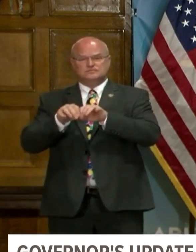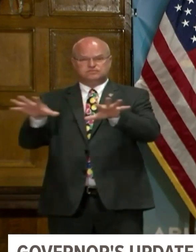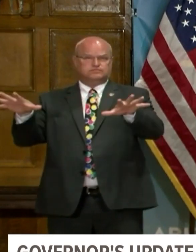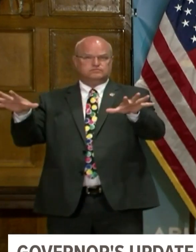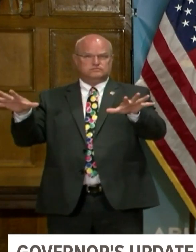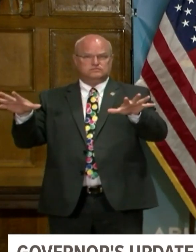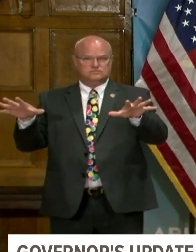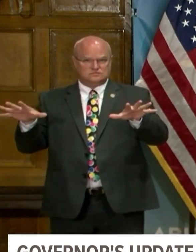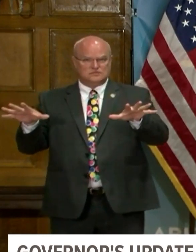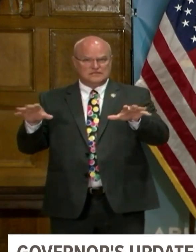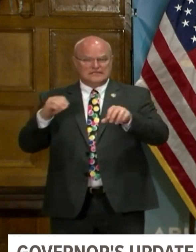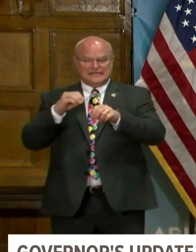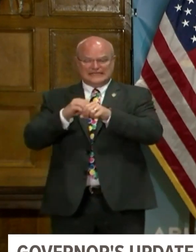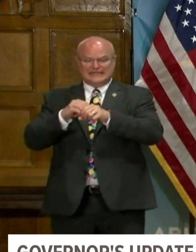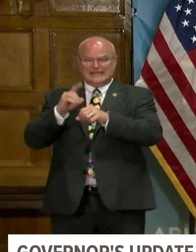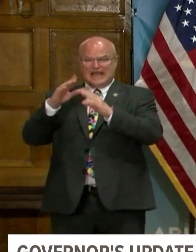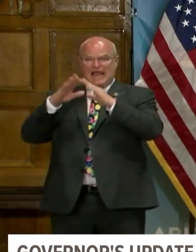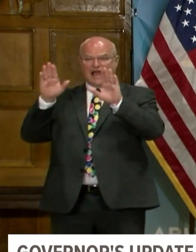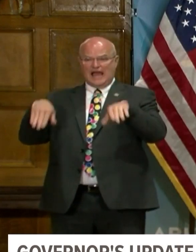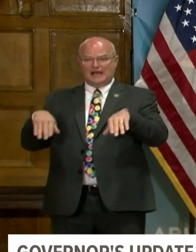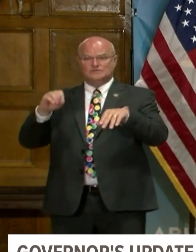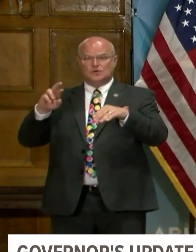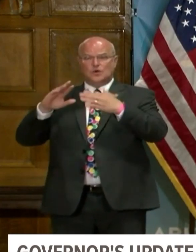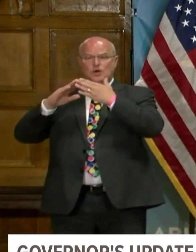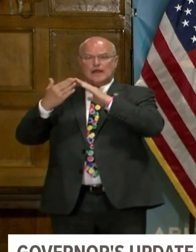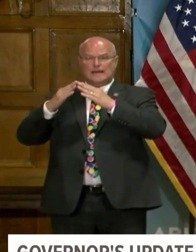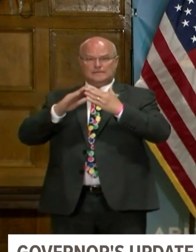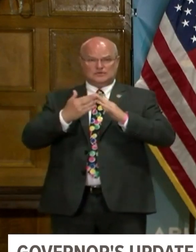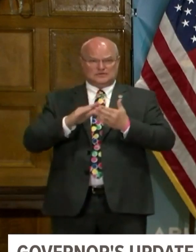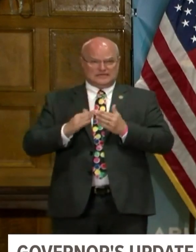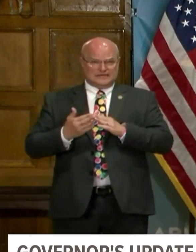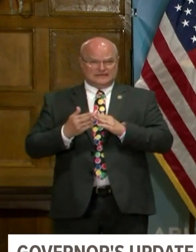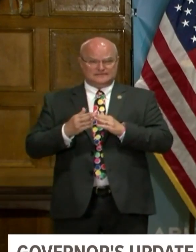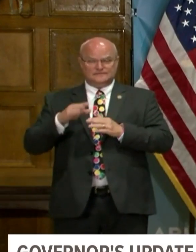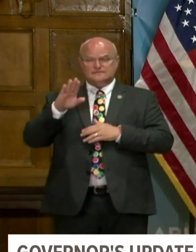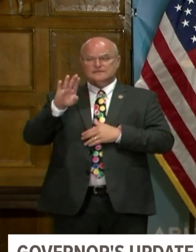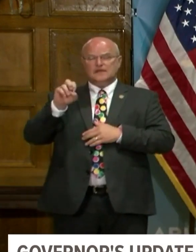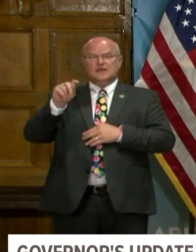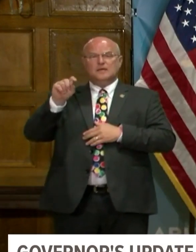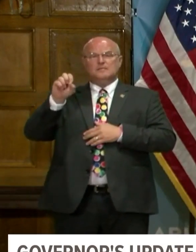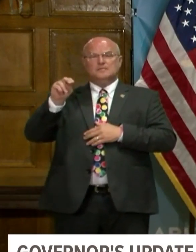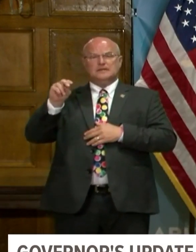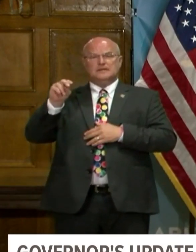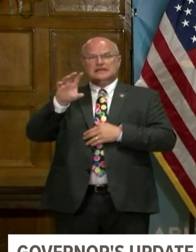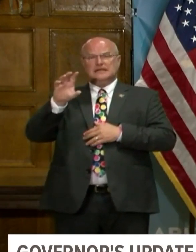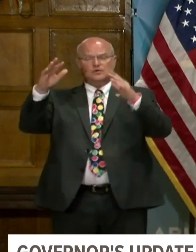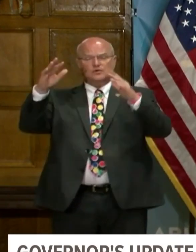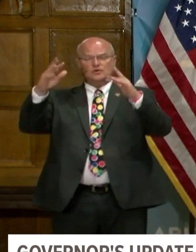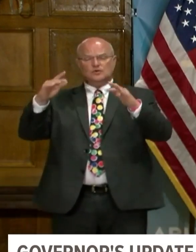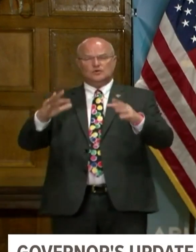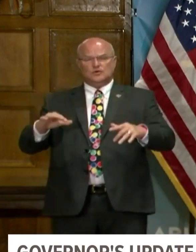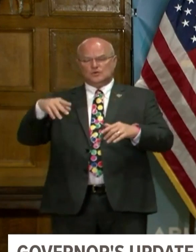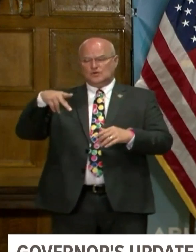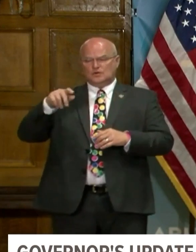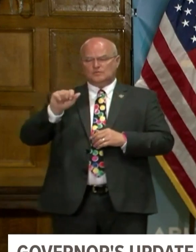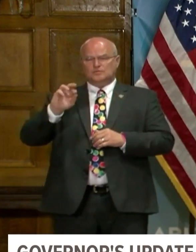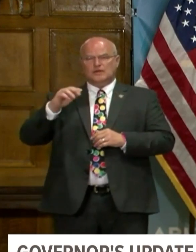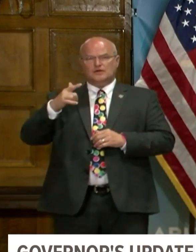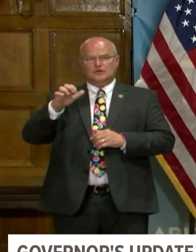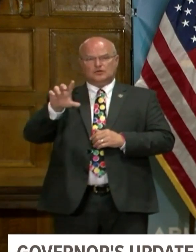spread in a household or in a community. Benton County had 22, but then skip